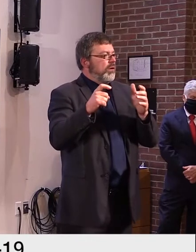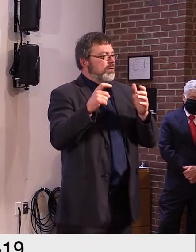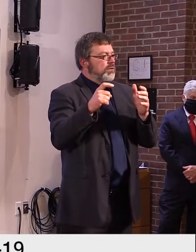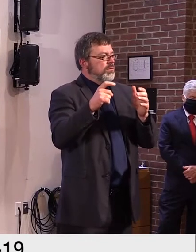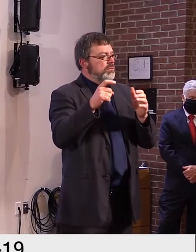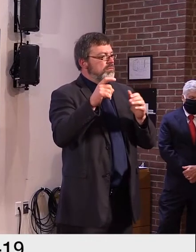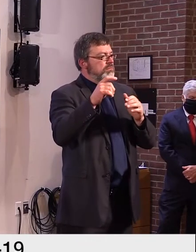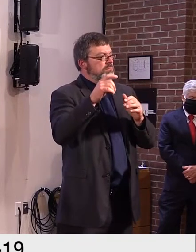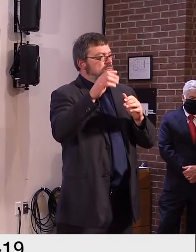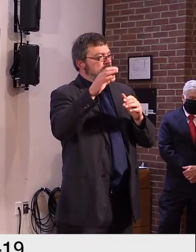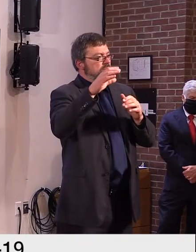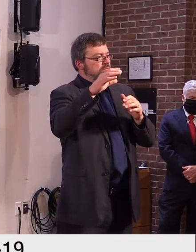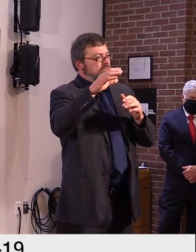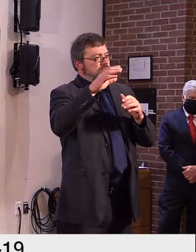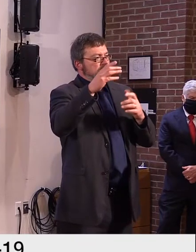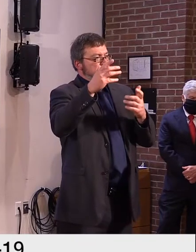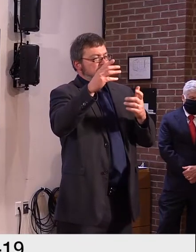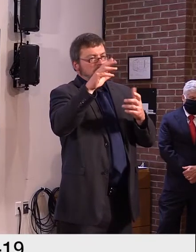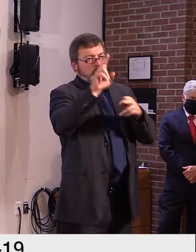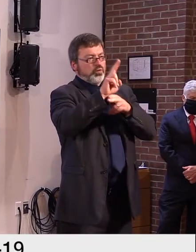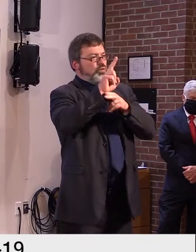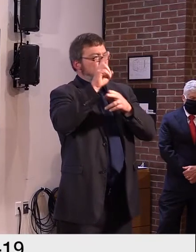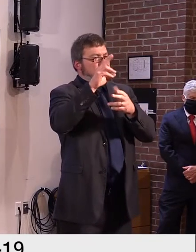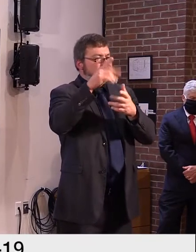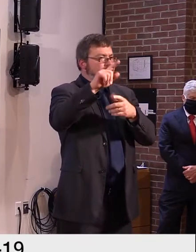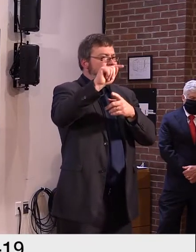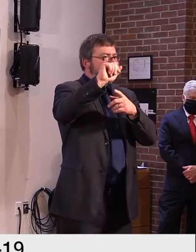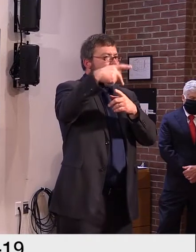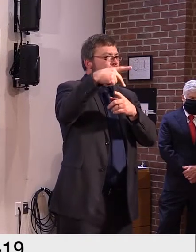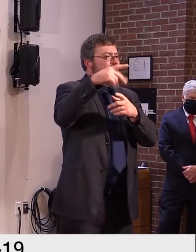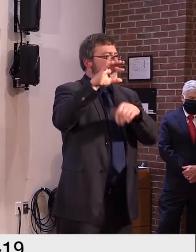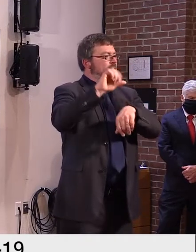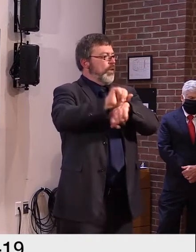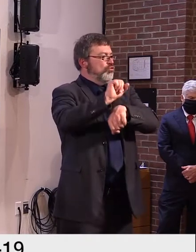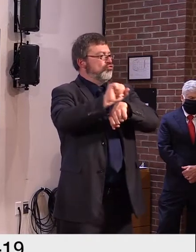and has been up for months and will be going up next week again.